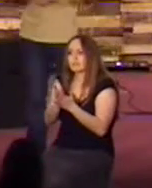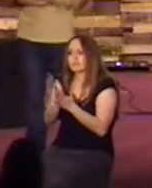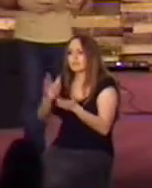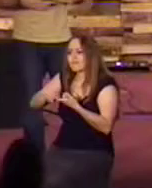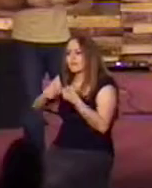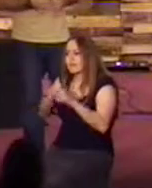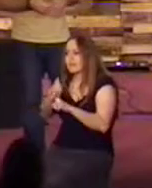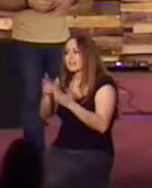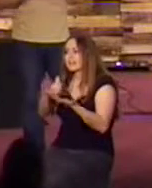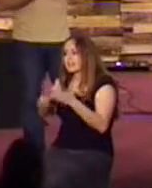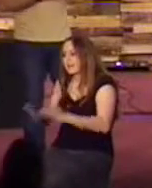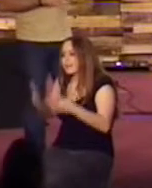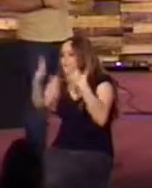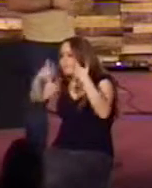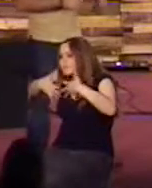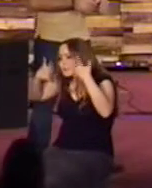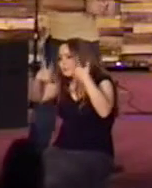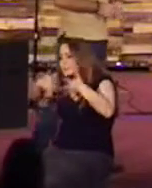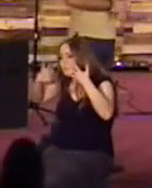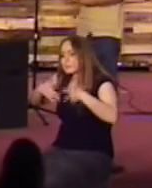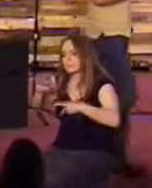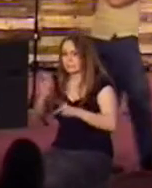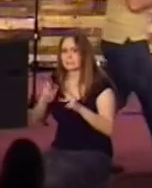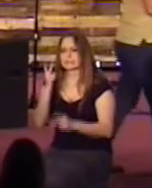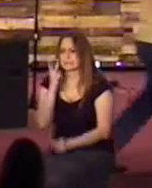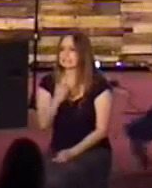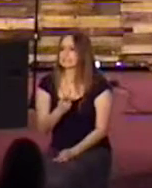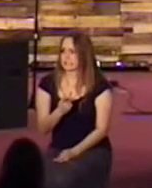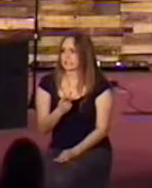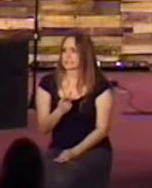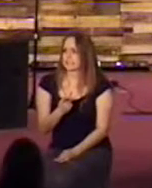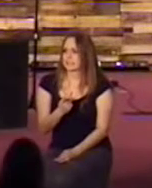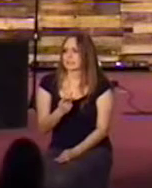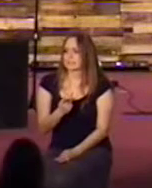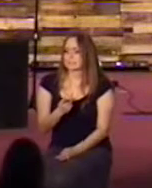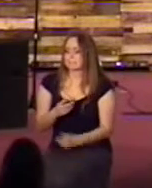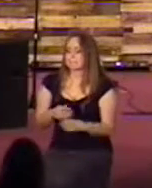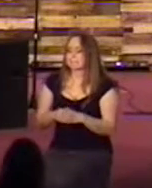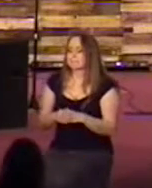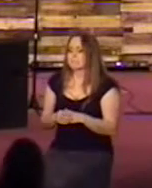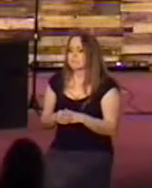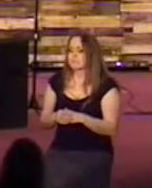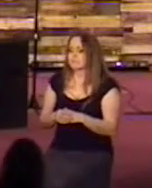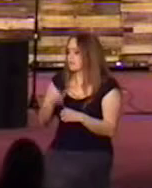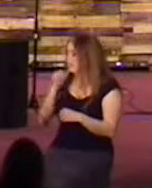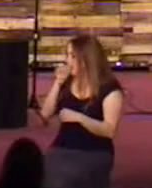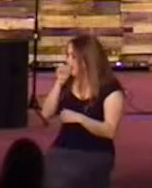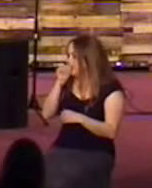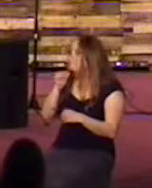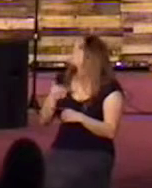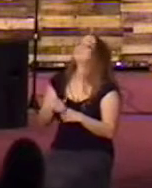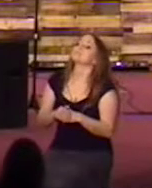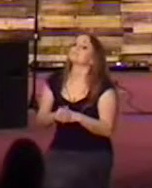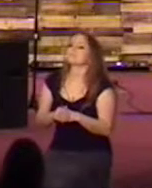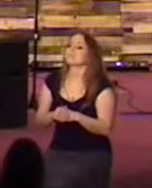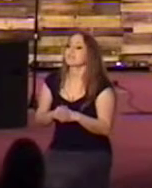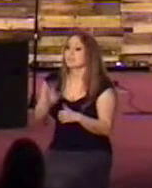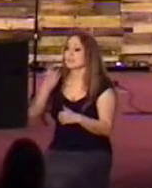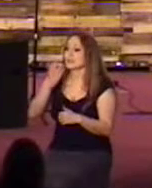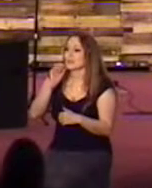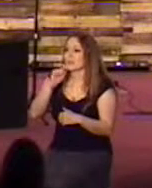and he weeps. And they notice it. And then, this is where I do want to read this, because this is just really cool.